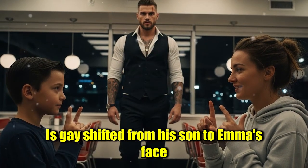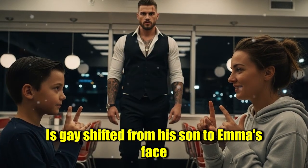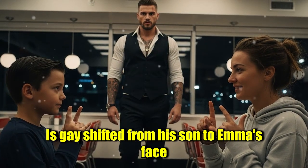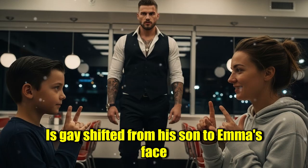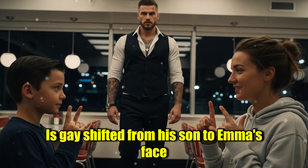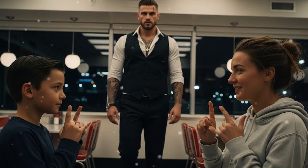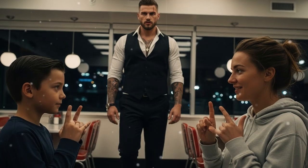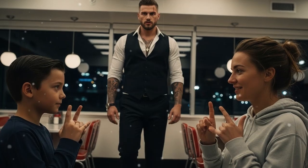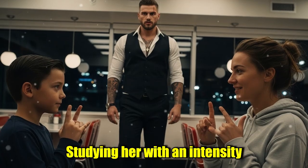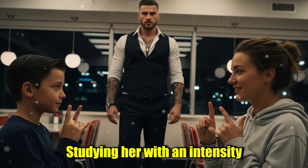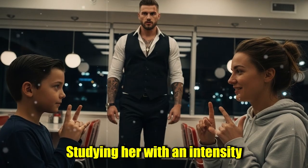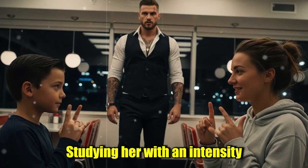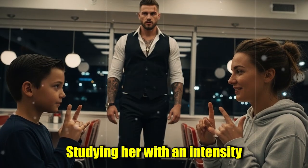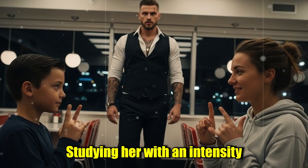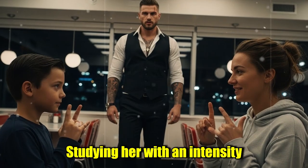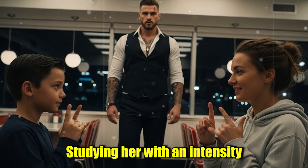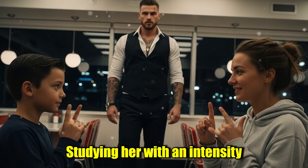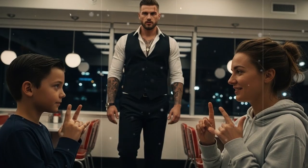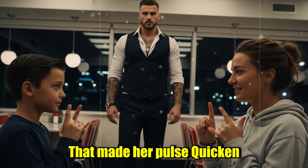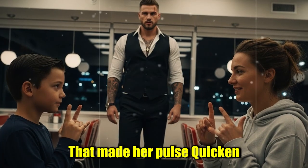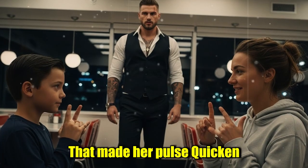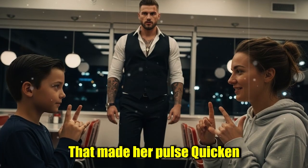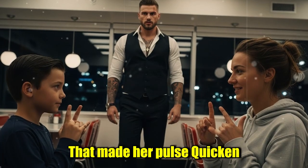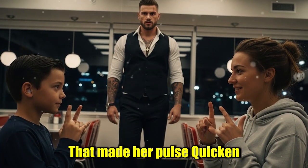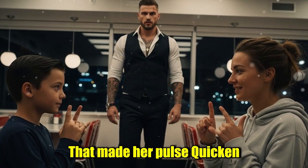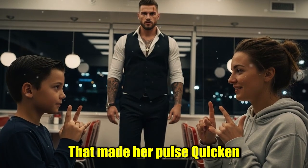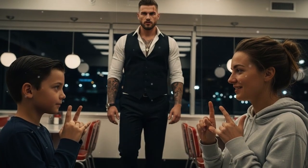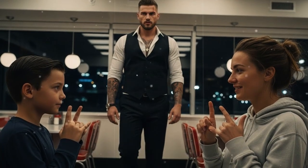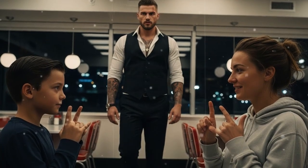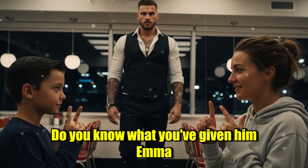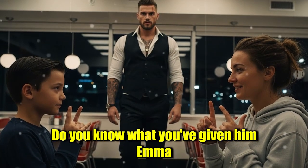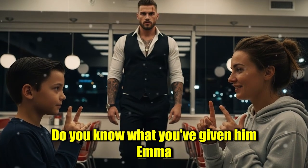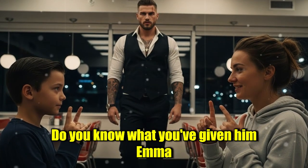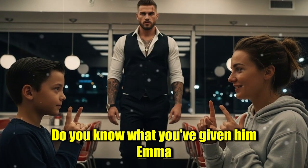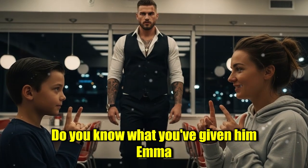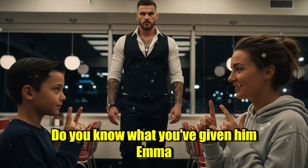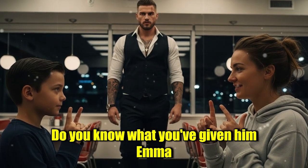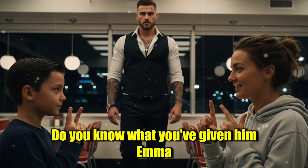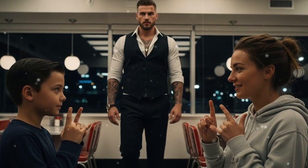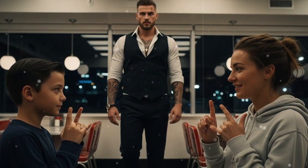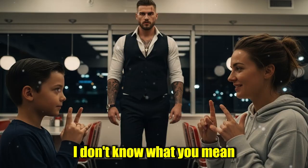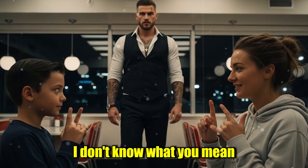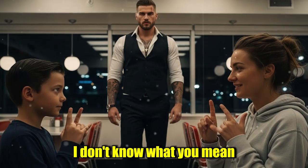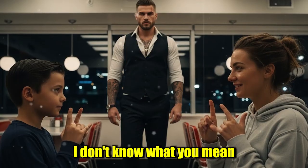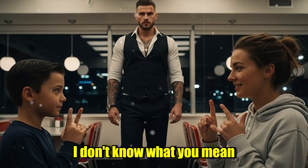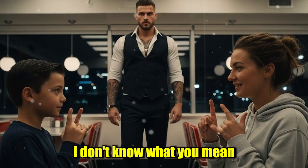Emma's face, studying her with an intensity that made her pulse quicken. Do you know what you've given him, Emma? I don't know what you